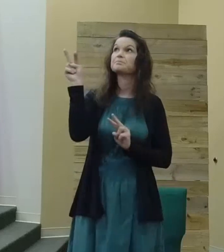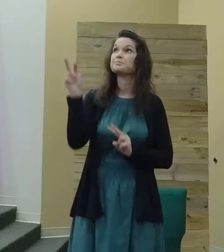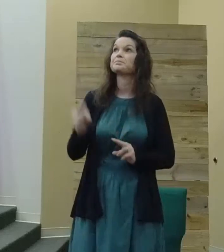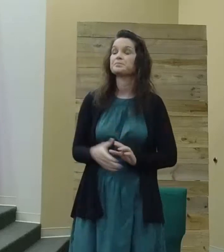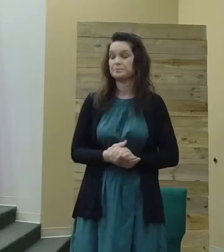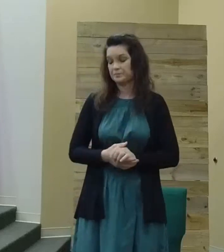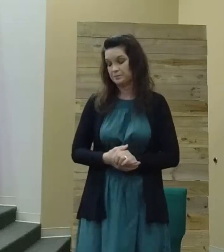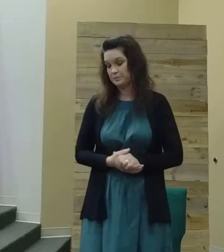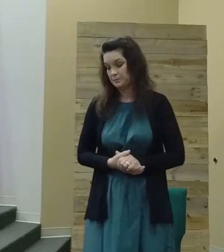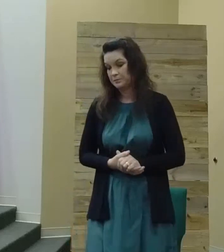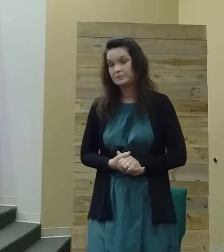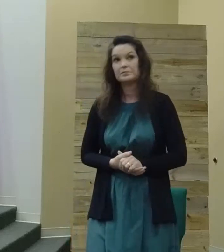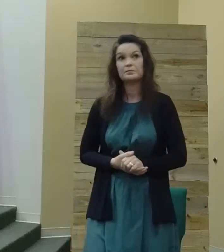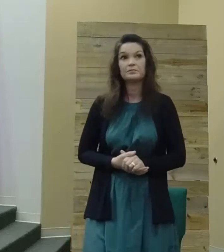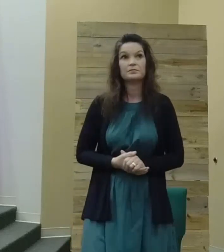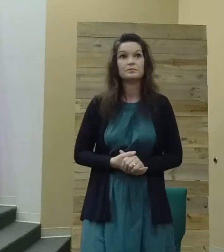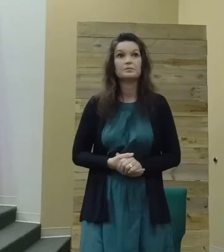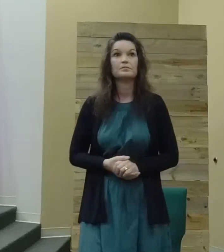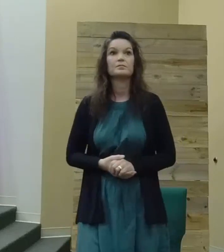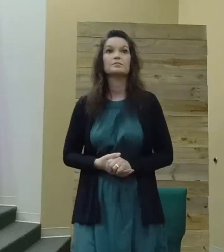on Jesus. Come on.